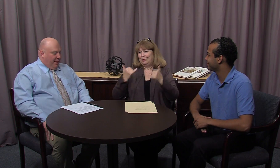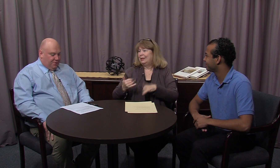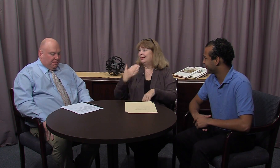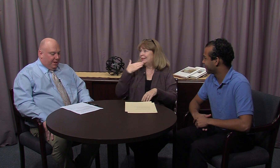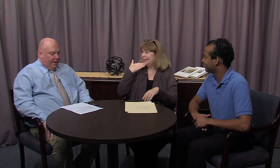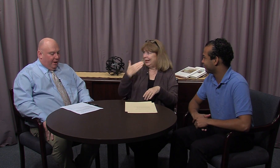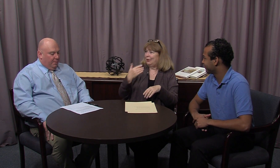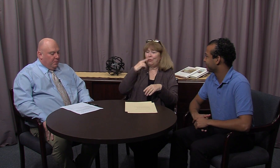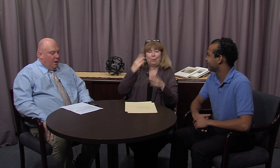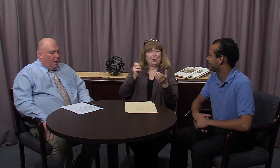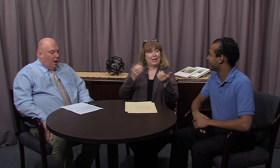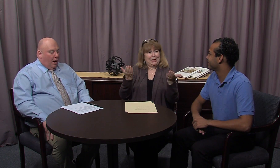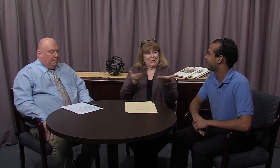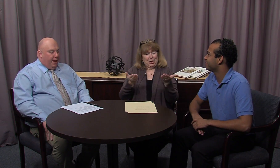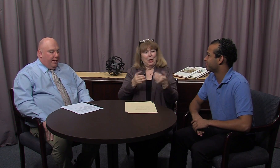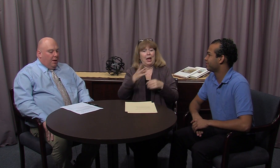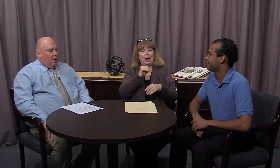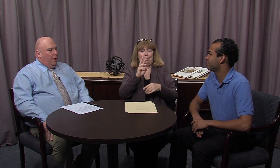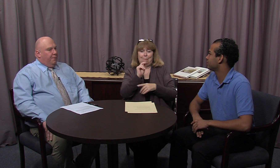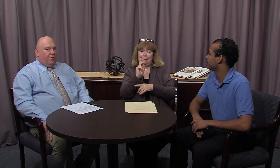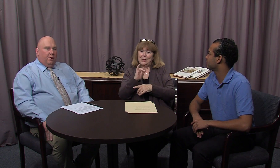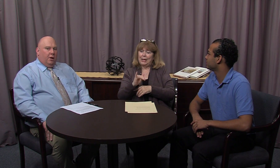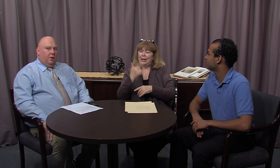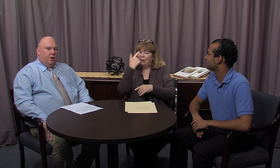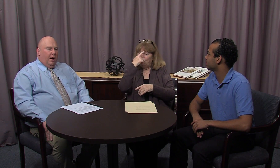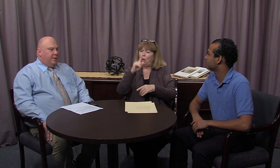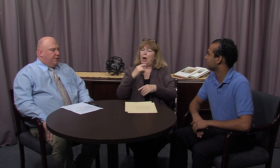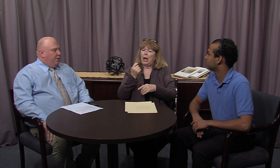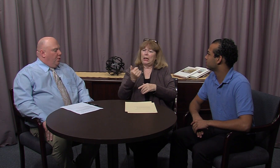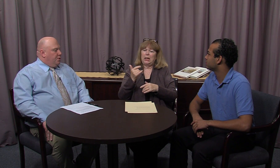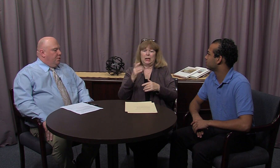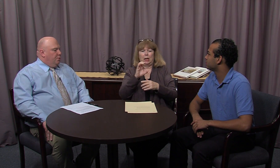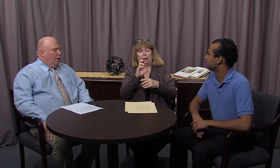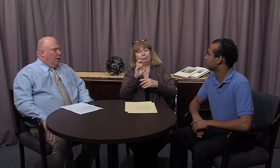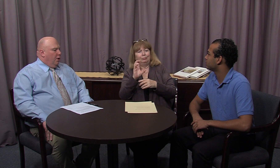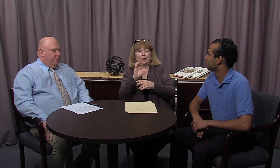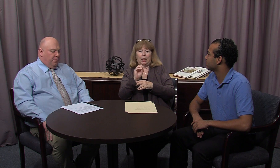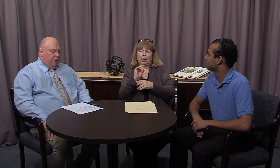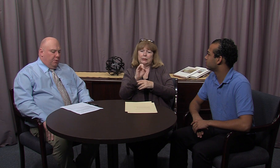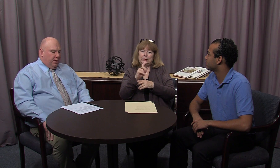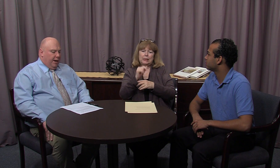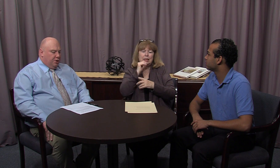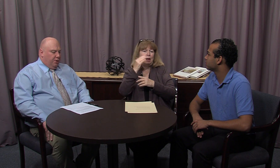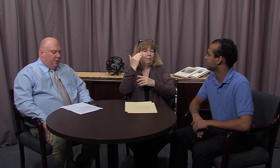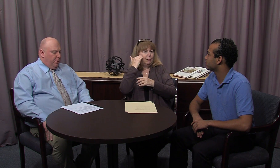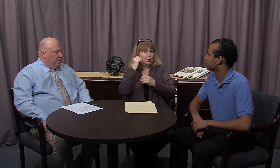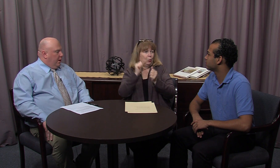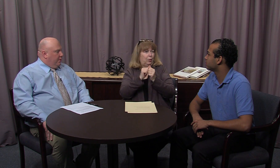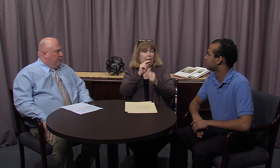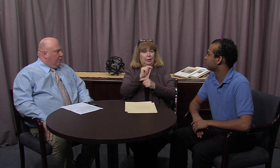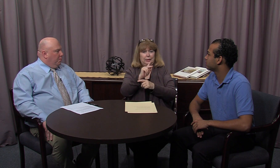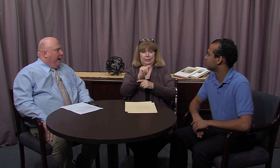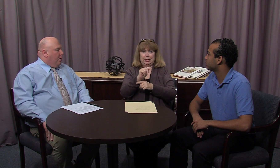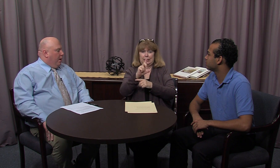for being here. Betty, for a little context for those who are unfamiliar with the National Theater of the Deaf, a little background on